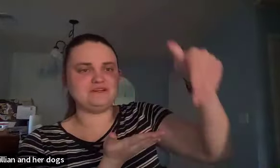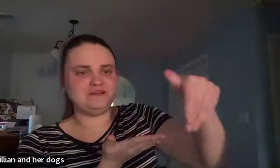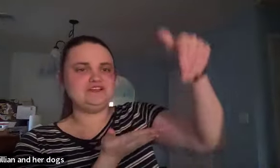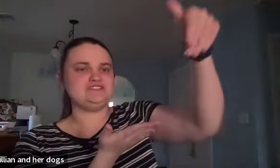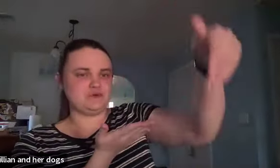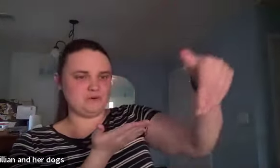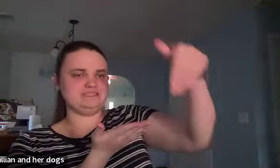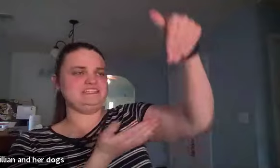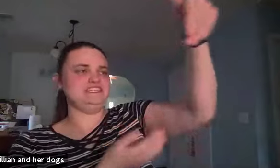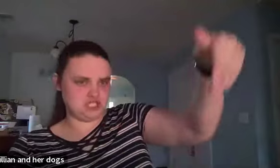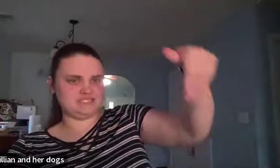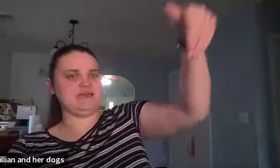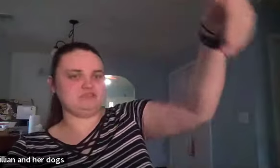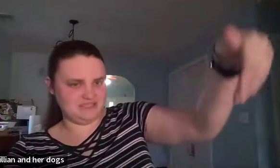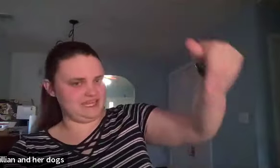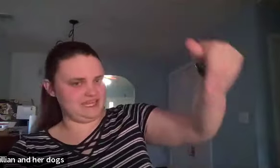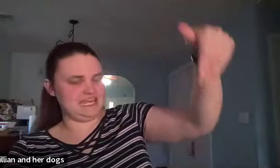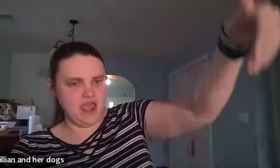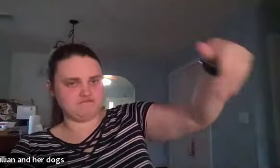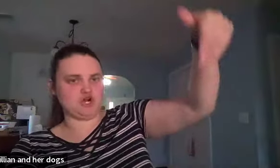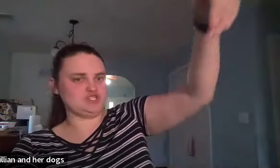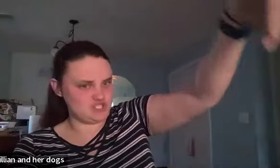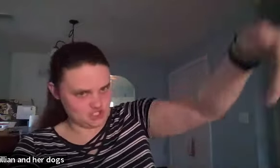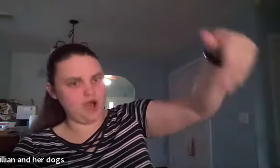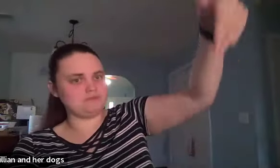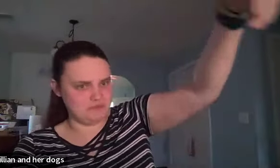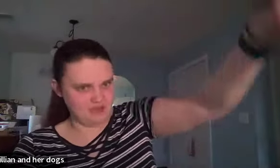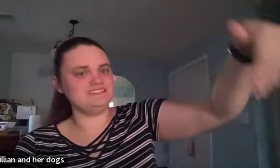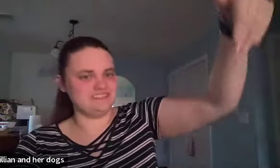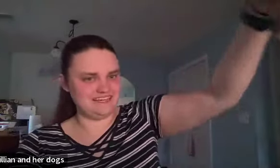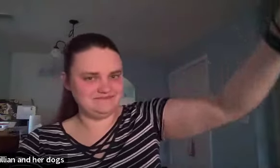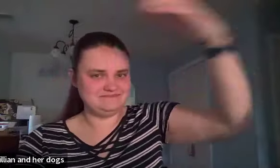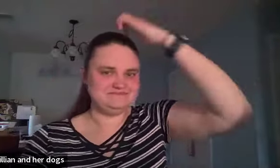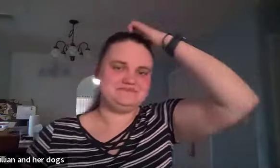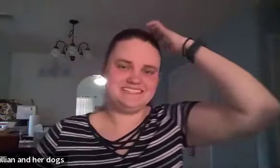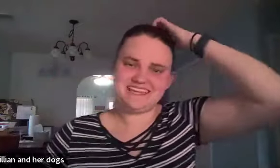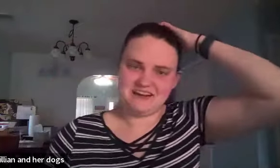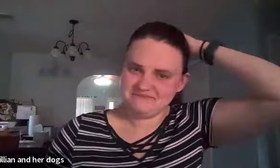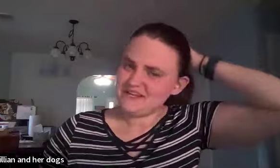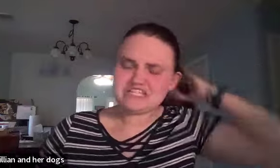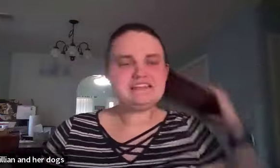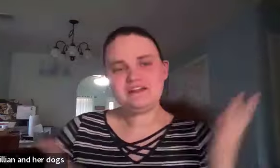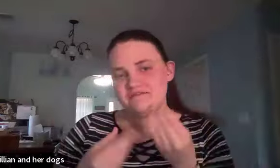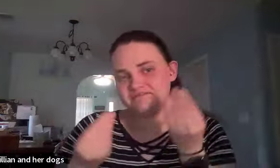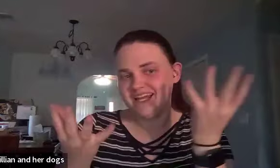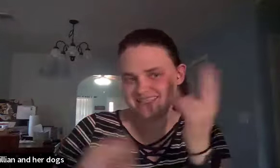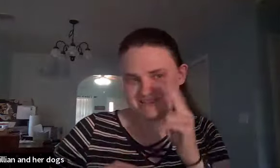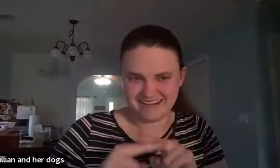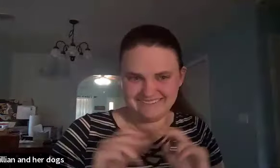favorite stories is he just kept pretending like it never stopped bouncing. So just a little fun story.